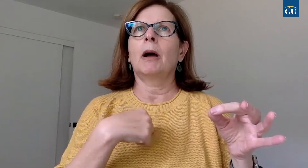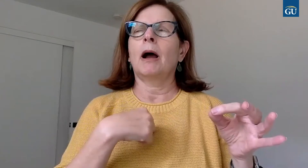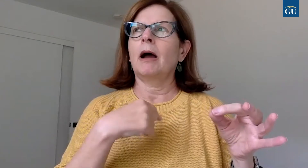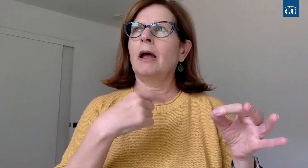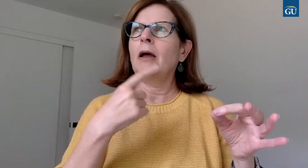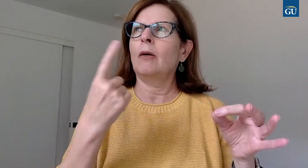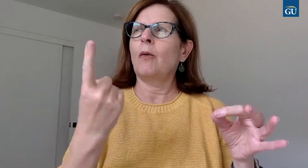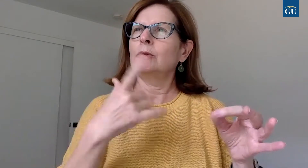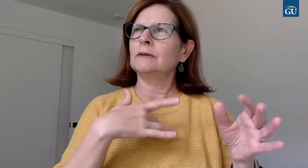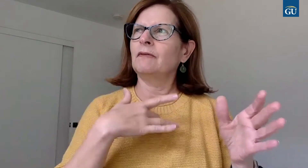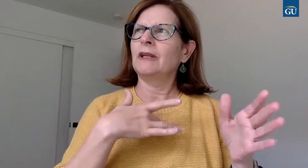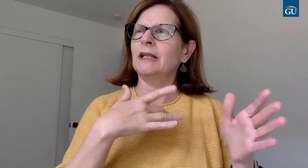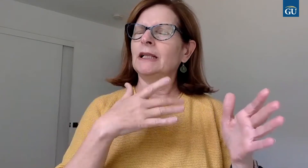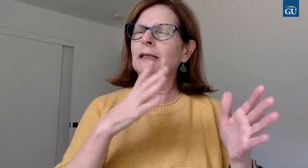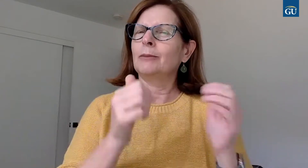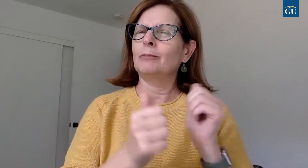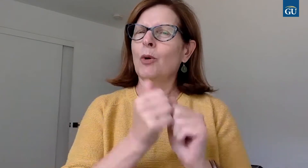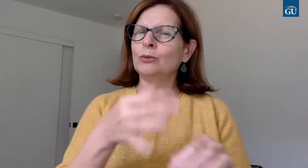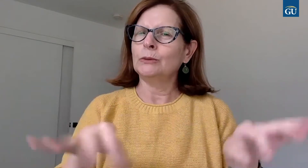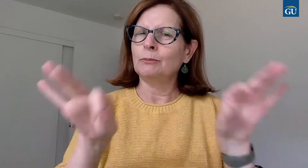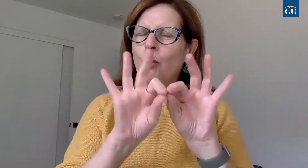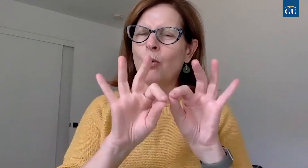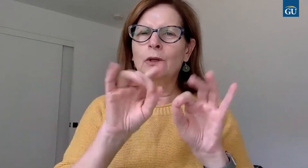I always felt it was important to ask,